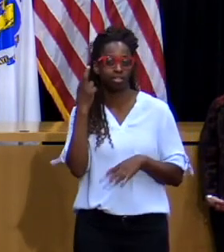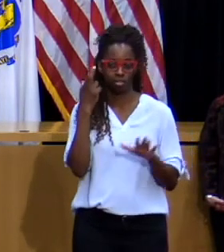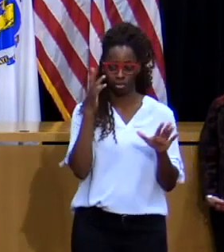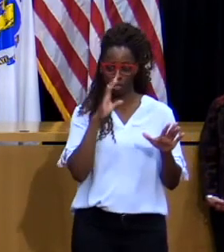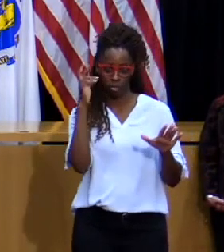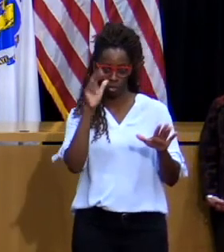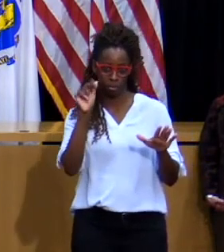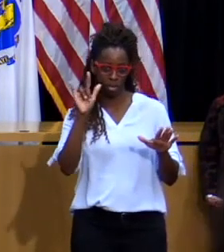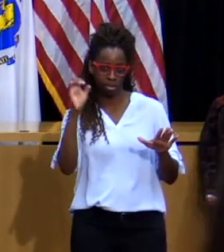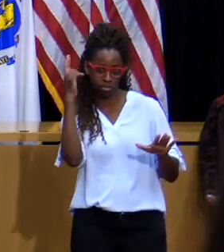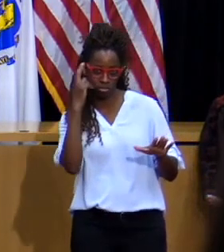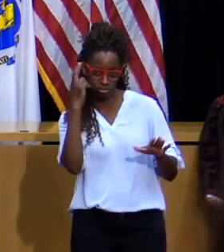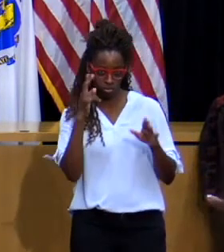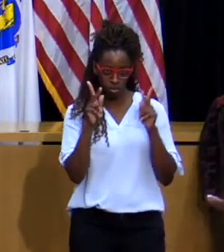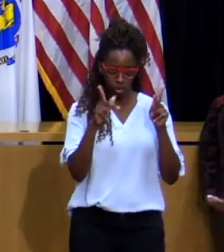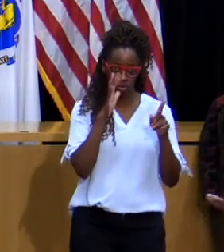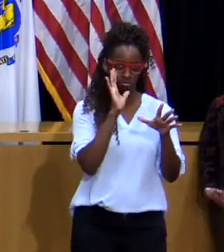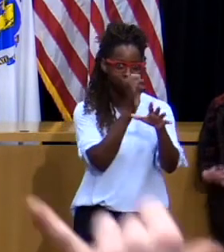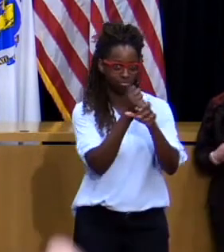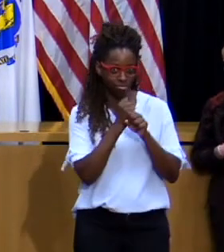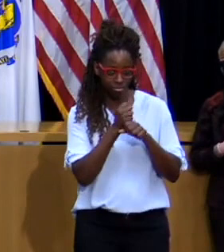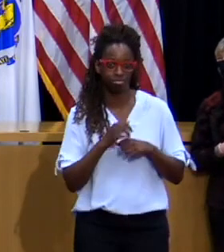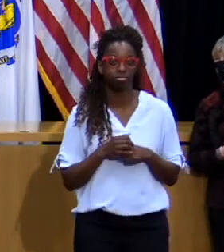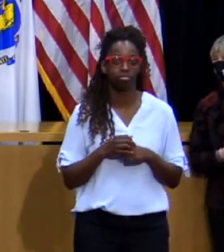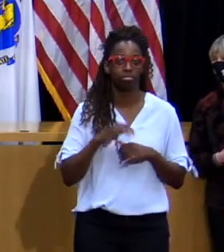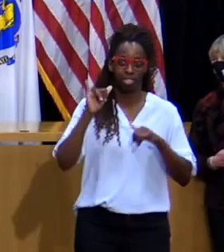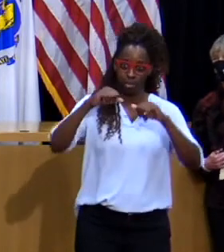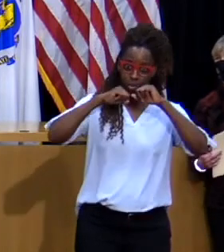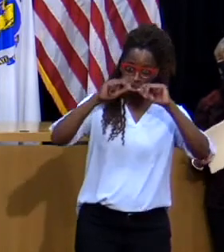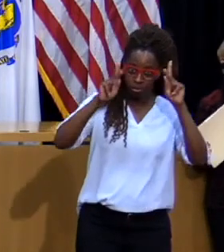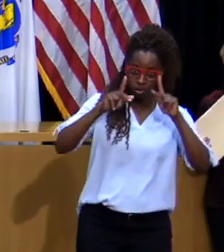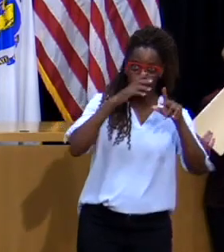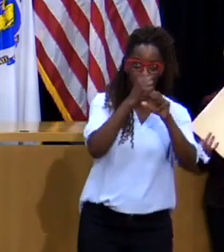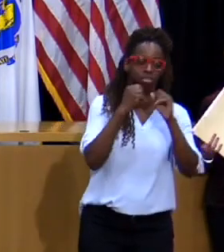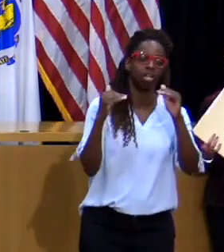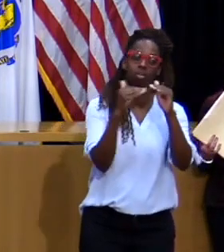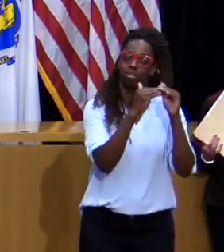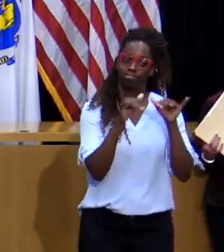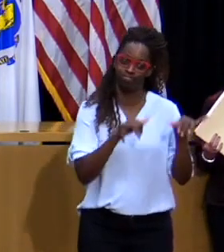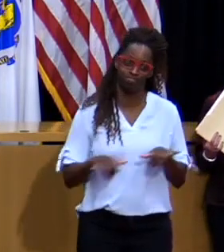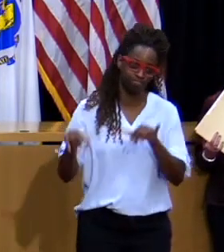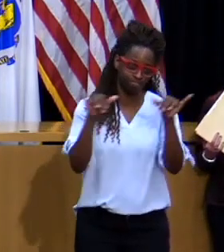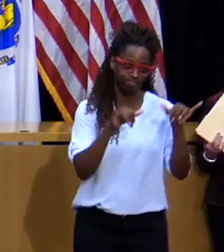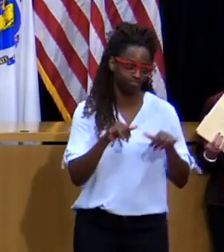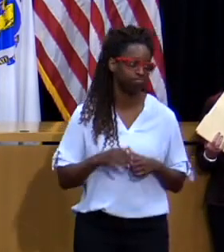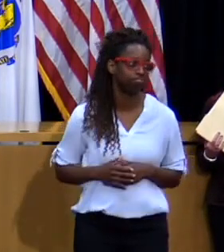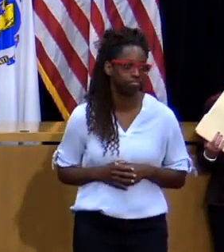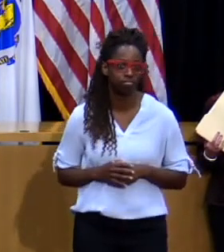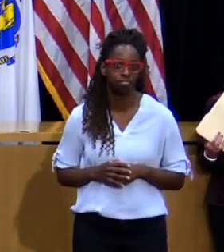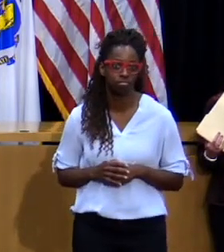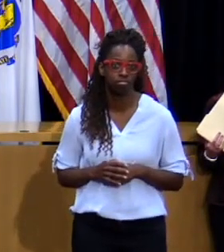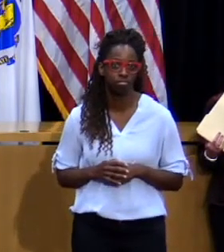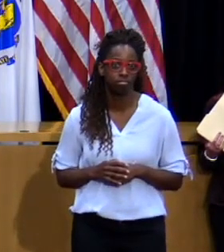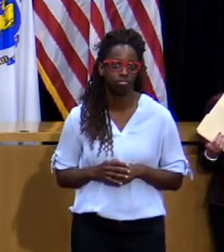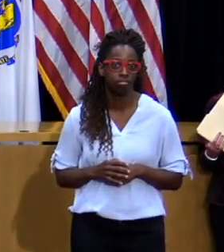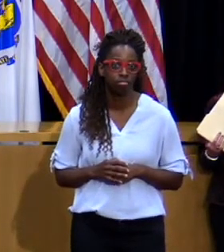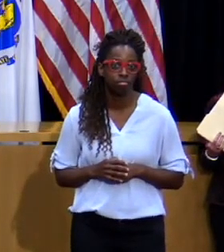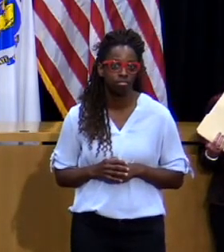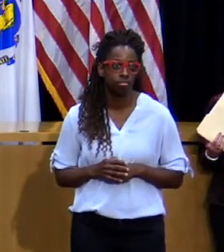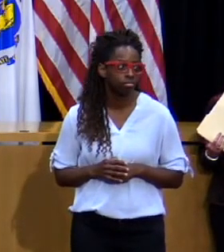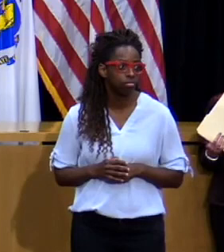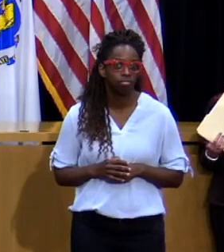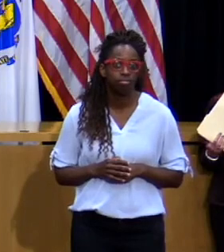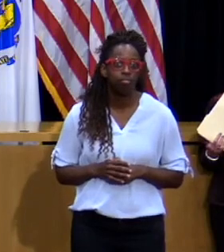infrastructure, and really promotes equity. Dr. Vinegar, does the K-12 distribution include 18-year-old students or plans to include